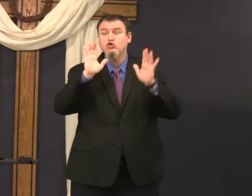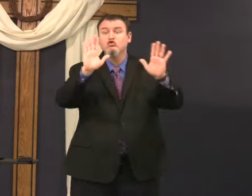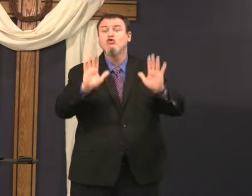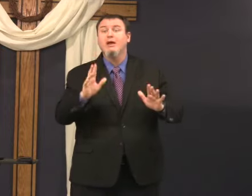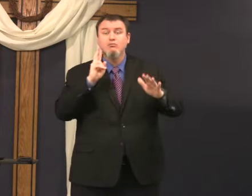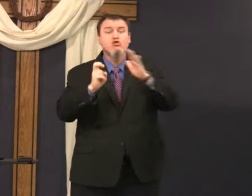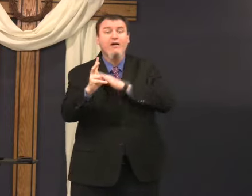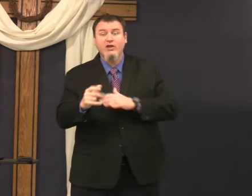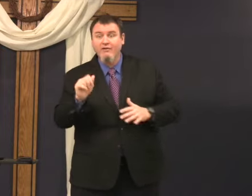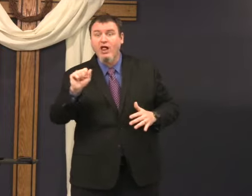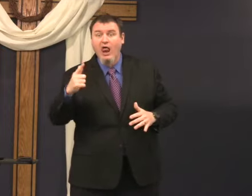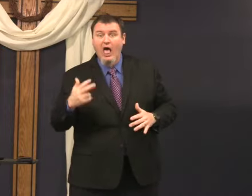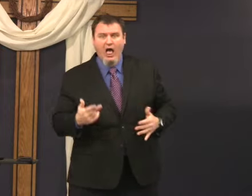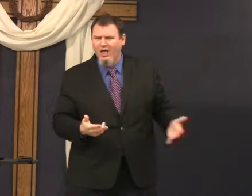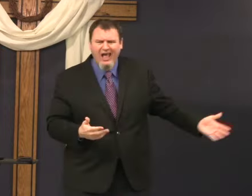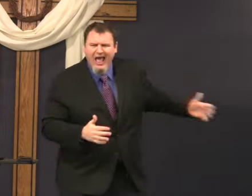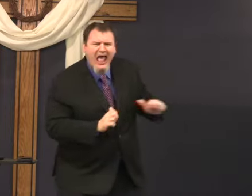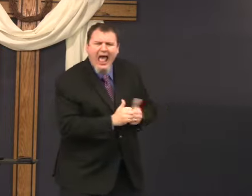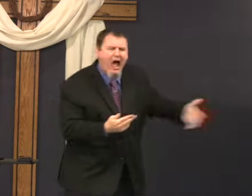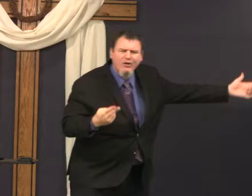That Jesus was a prophet of Allah.